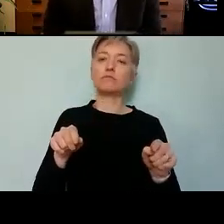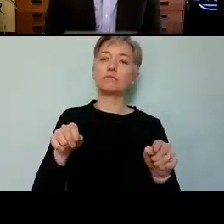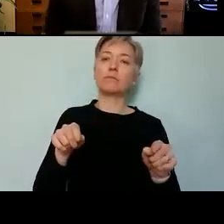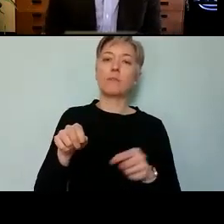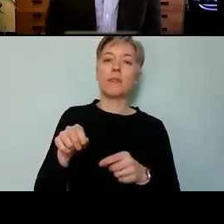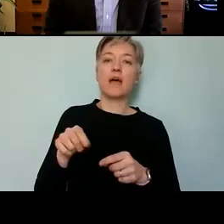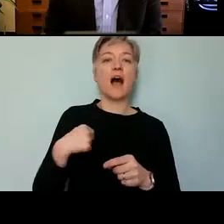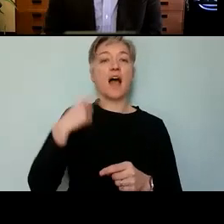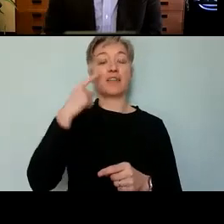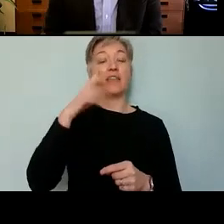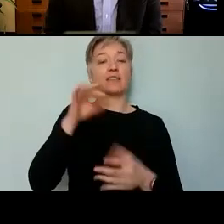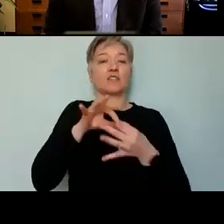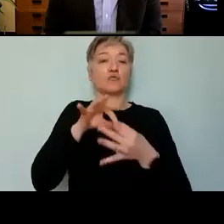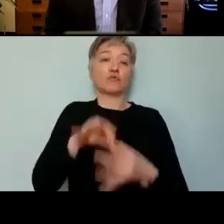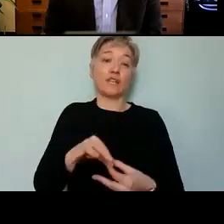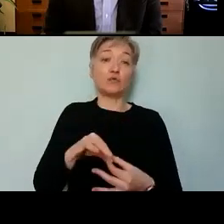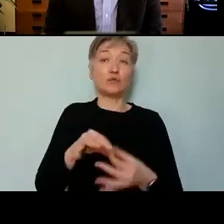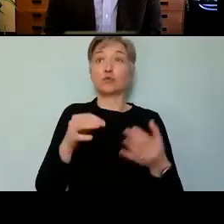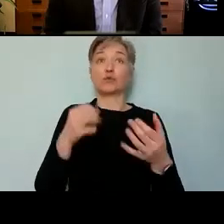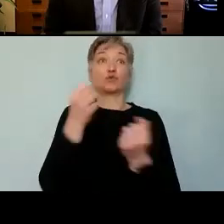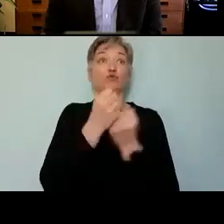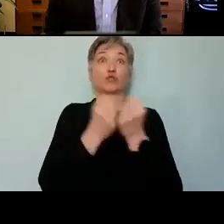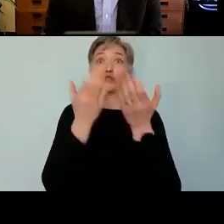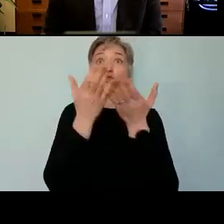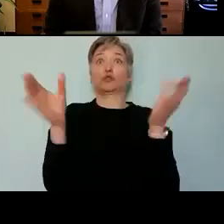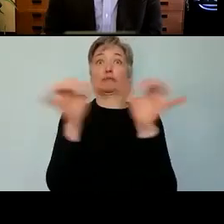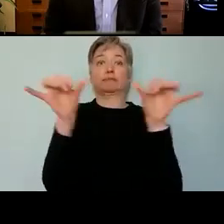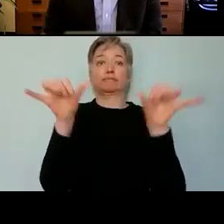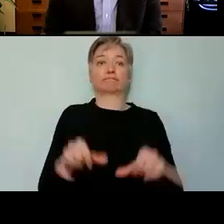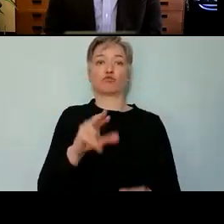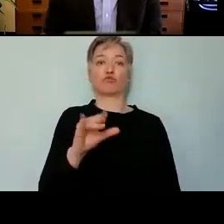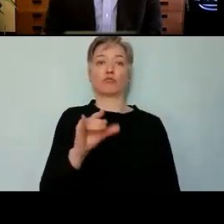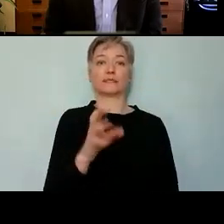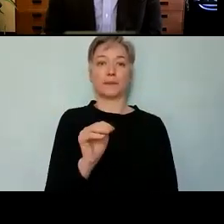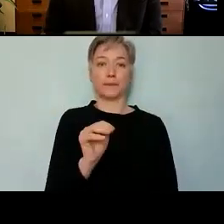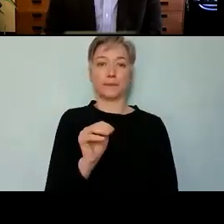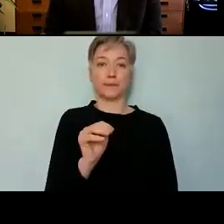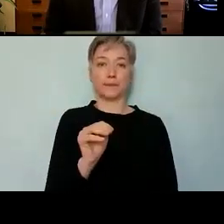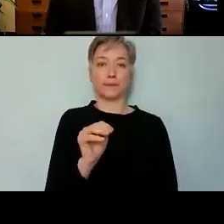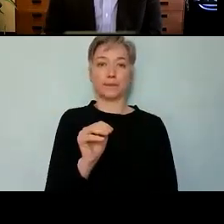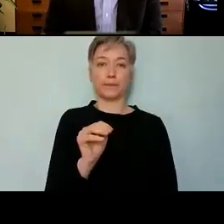structural racism, to be blunt. We had many